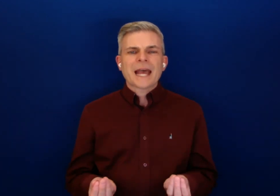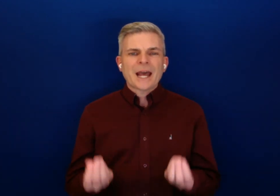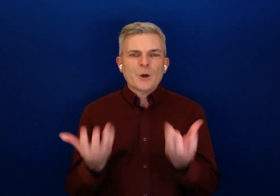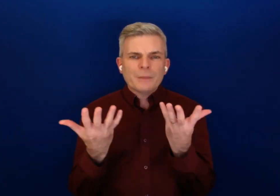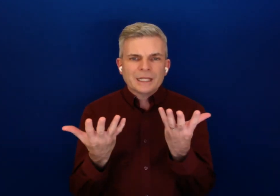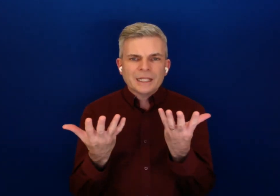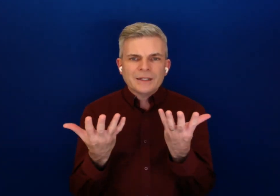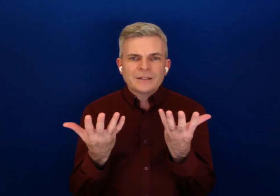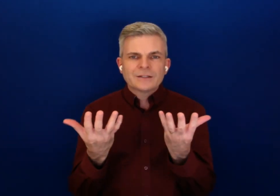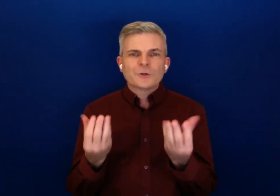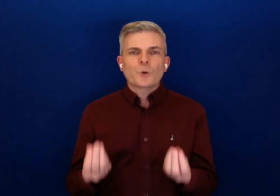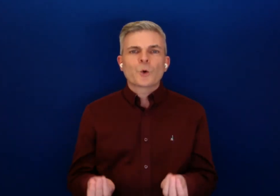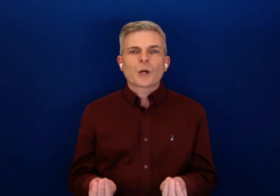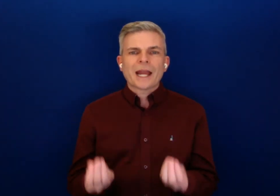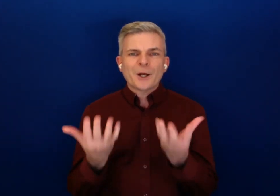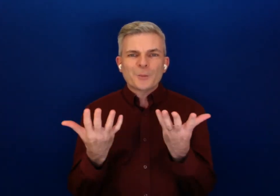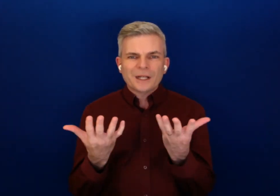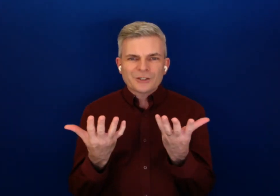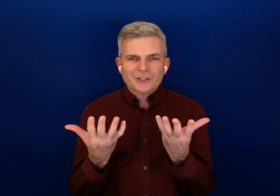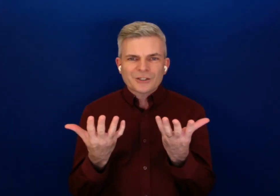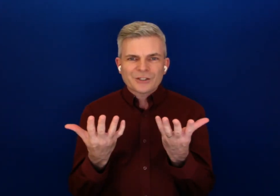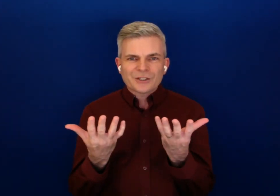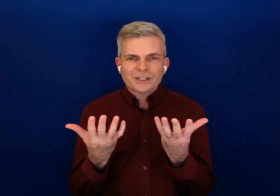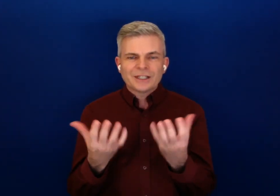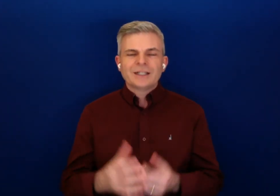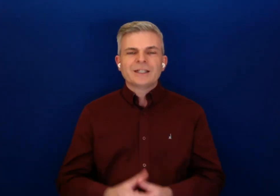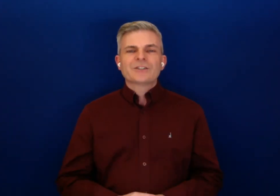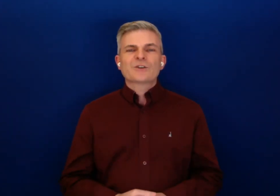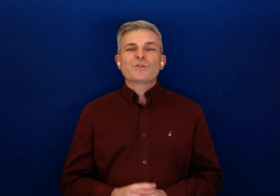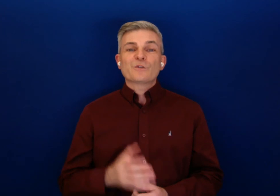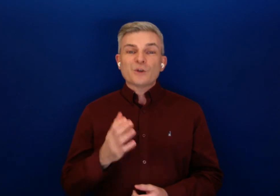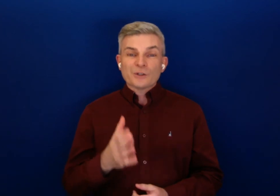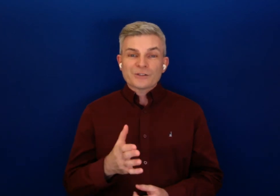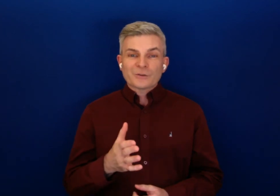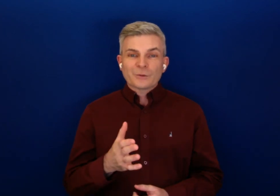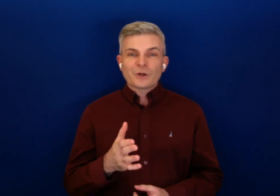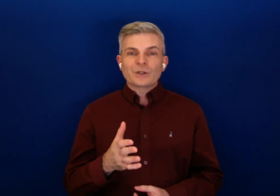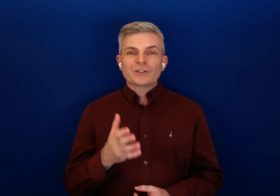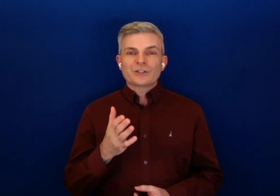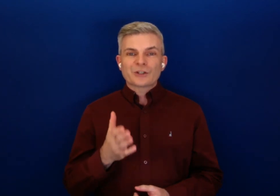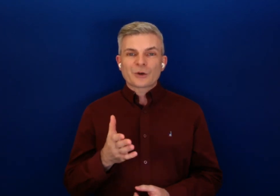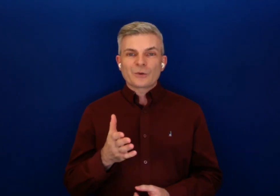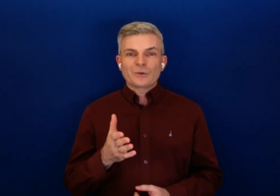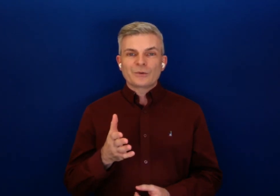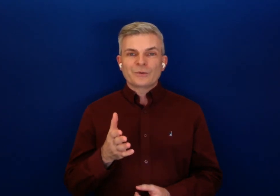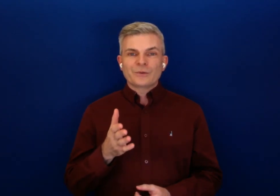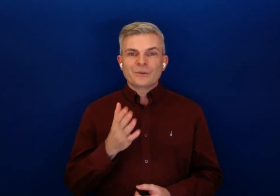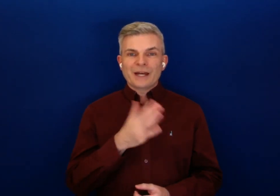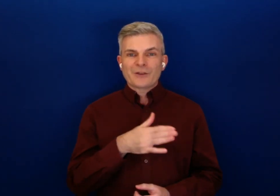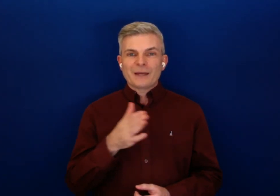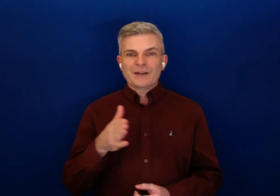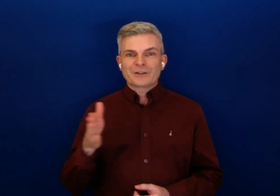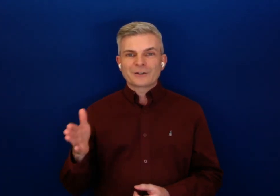how many or how much. So first, we're going to show the